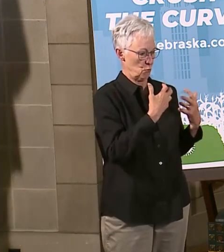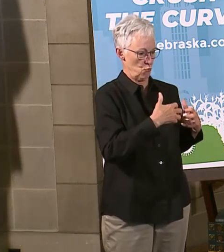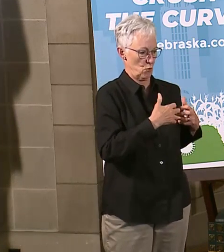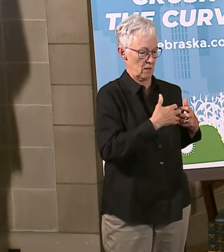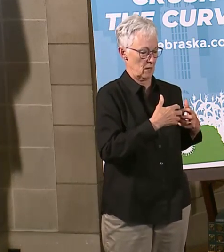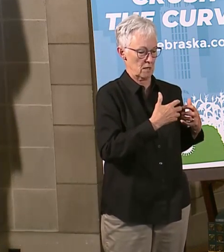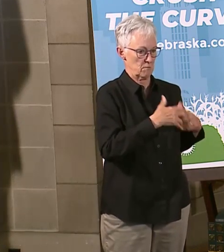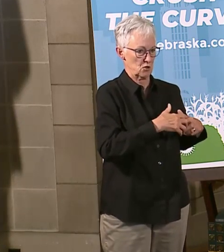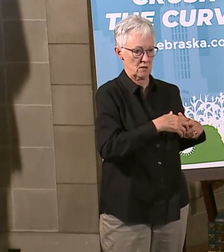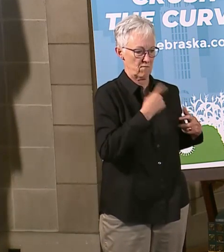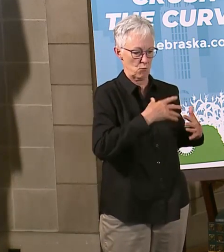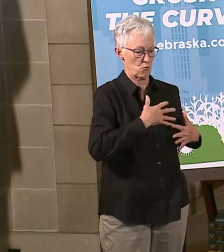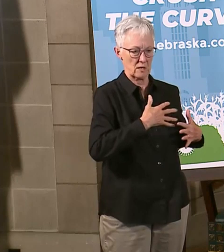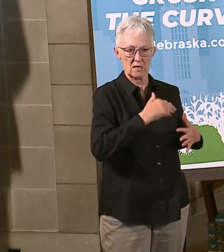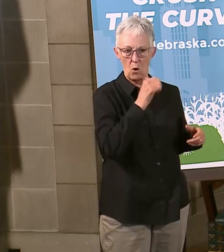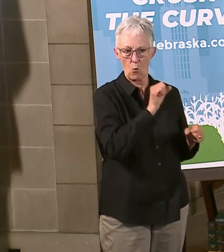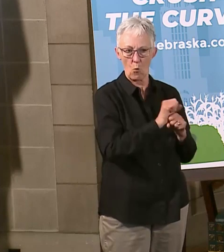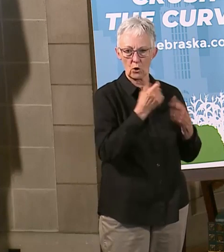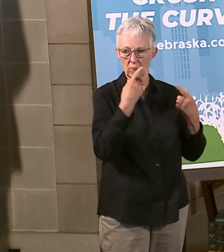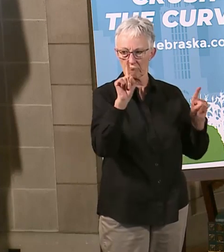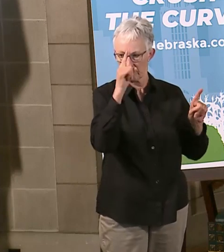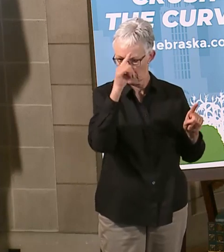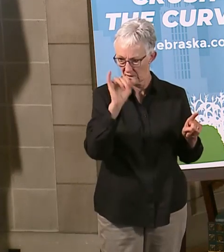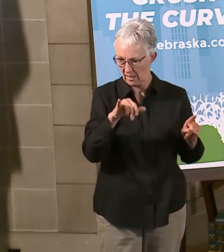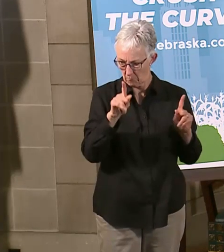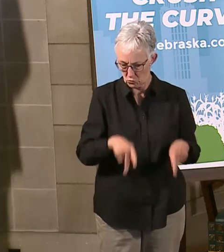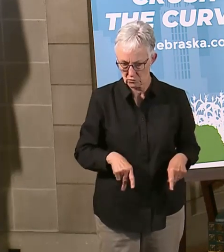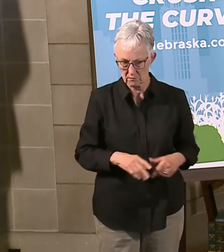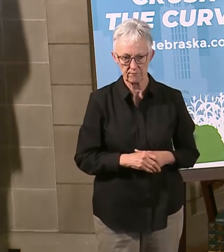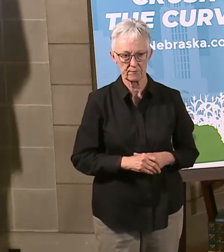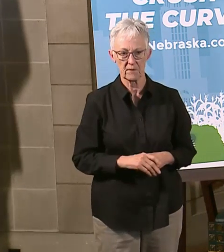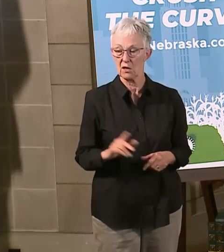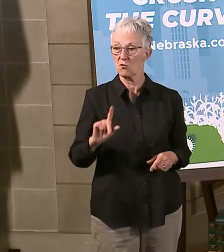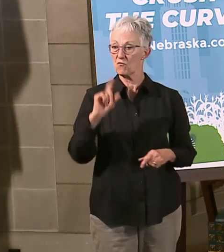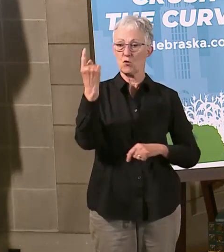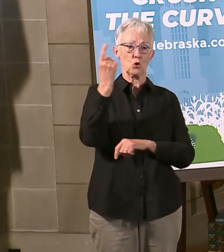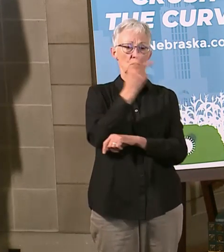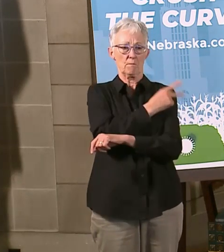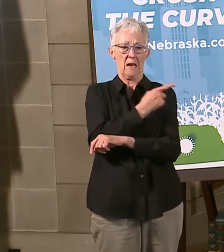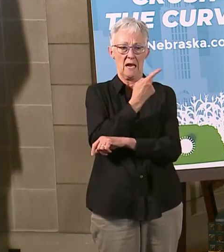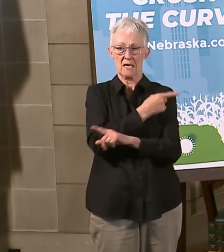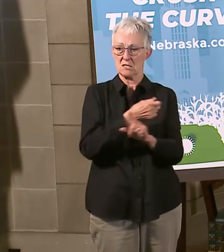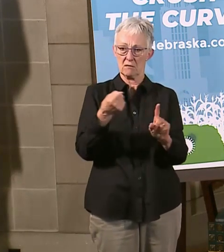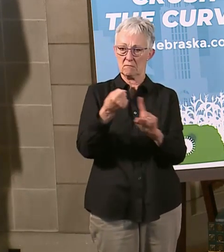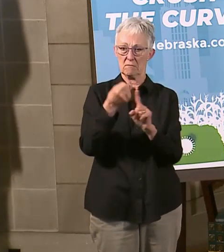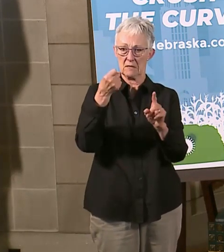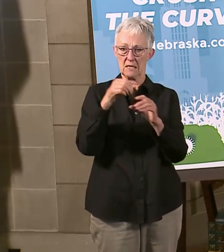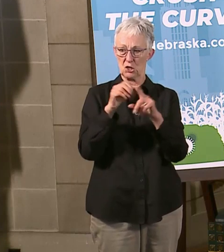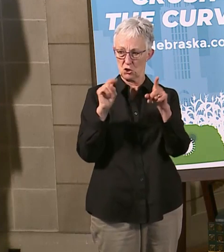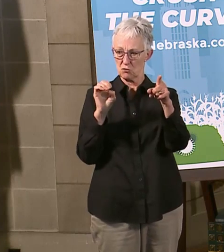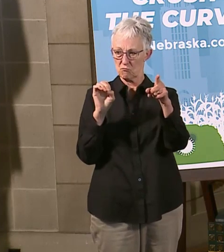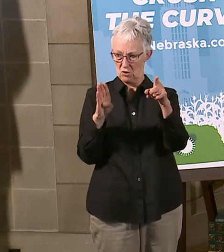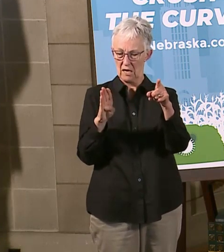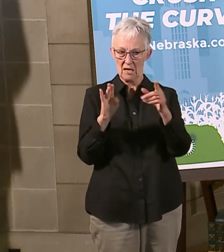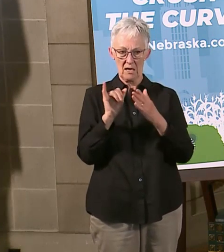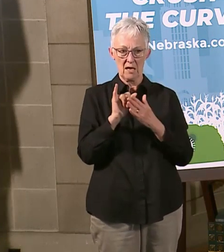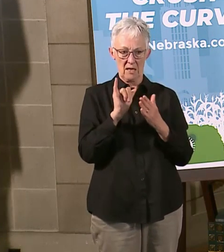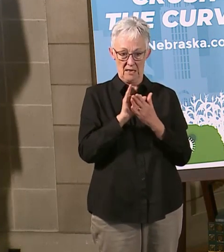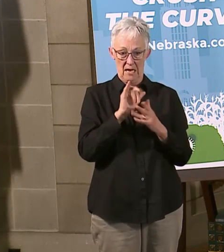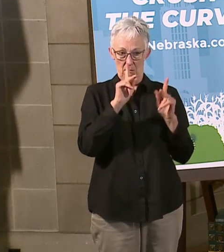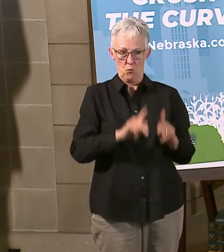patient oxygenated. For instance, the first patient that we had in Nebraska actually needed to go on extracorporeal